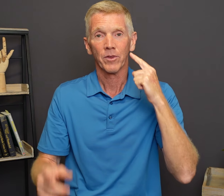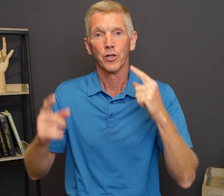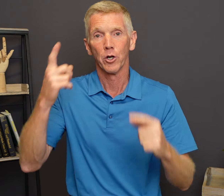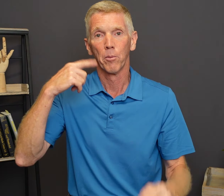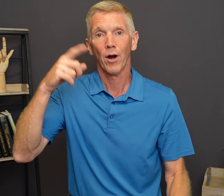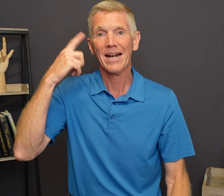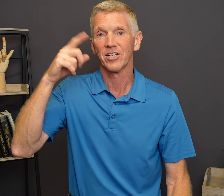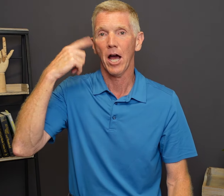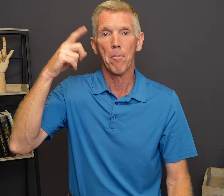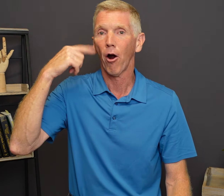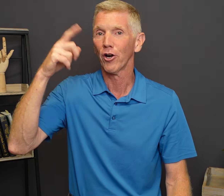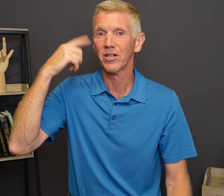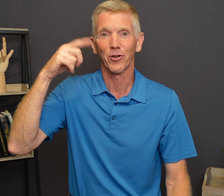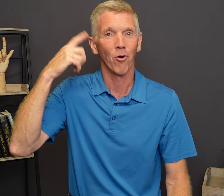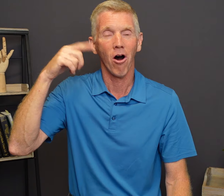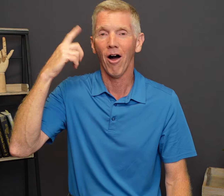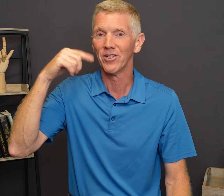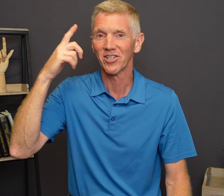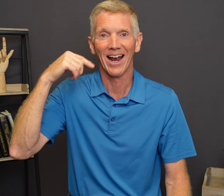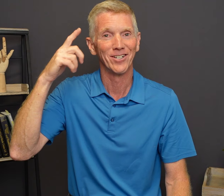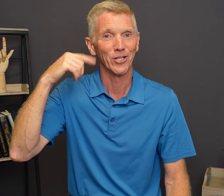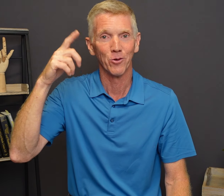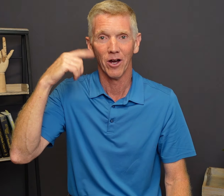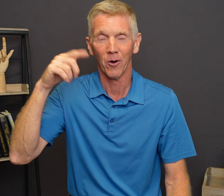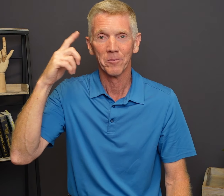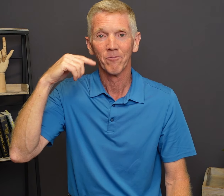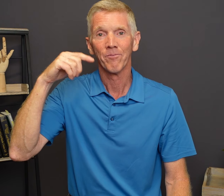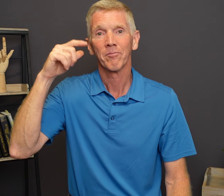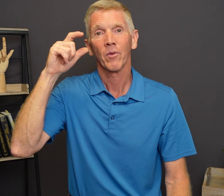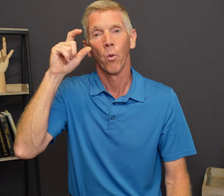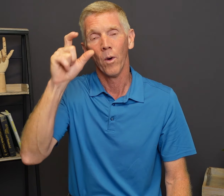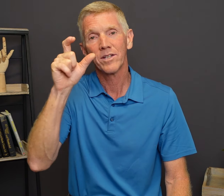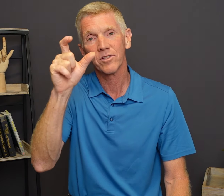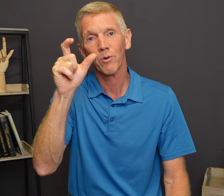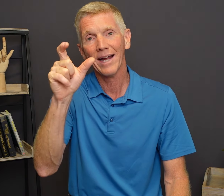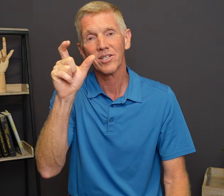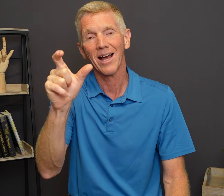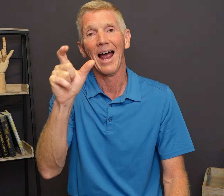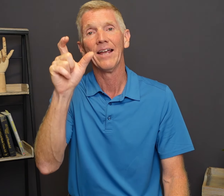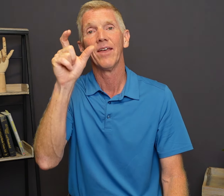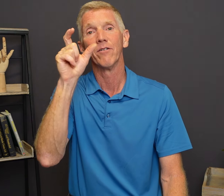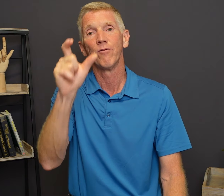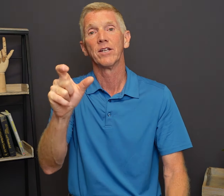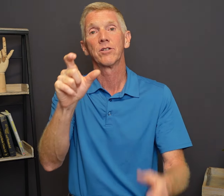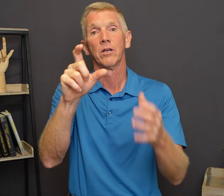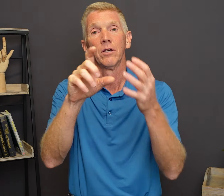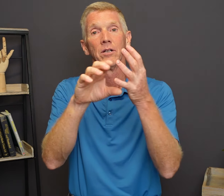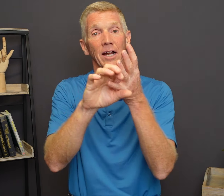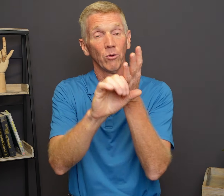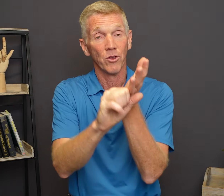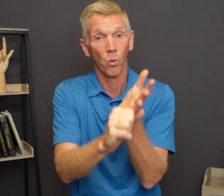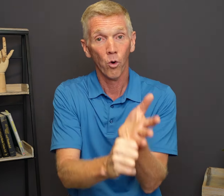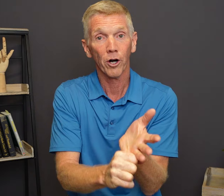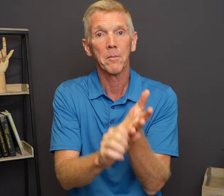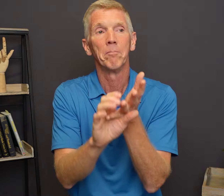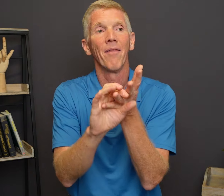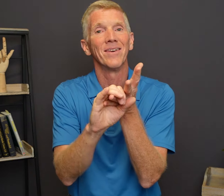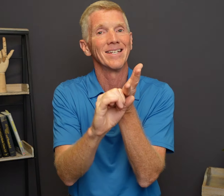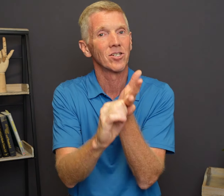your brain is now parsing through all the signs that you know. What's the right sign that fits not only the word, but the